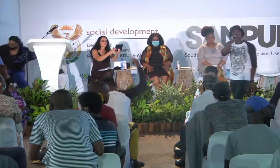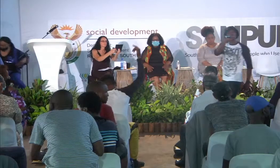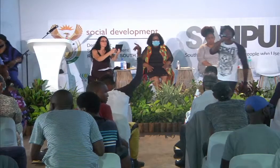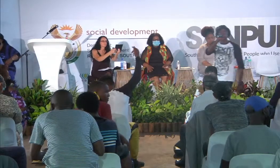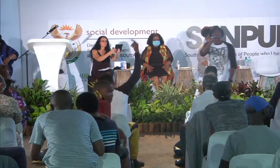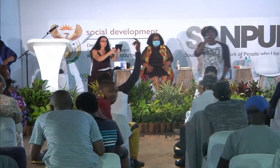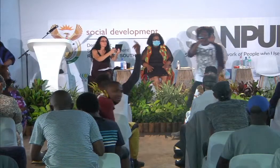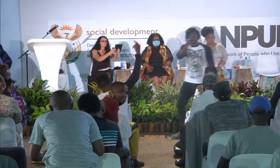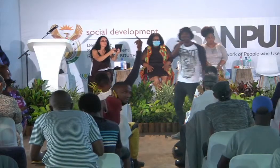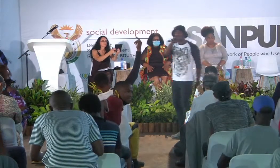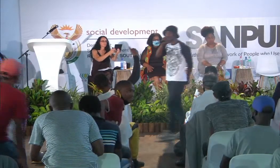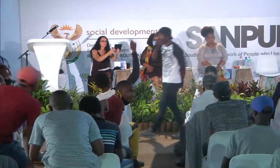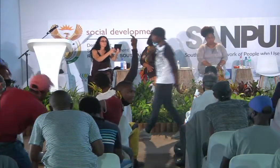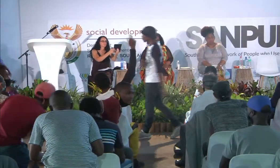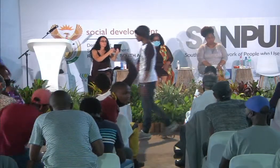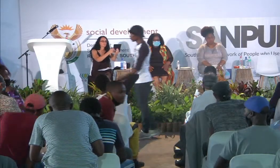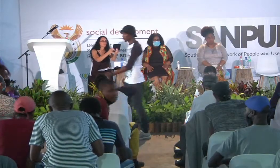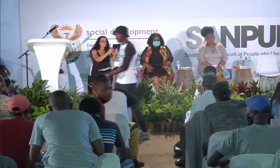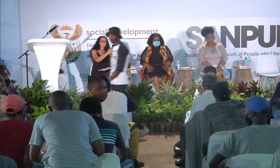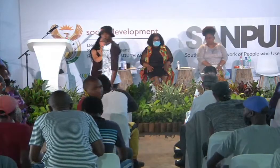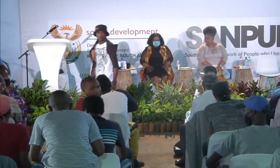Music, it's amazing grace.